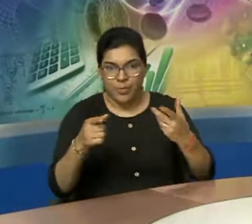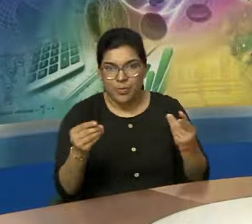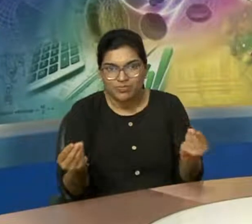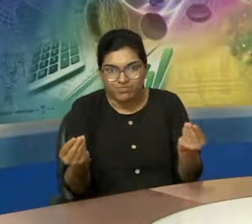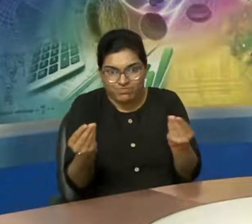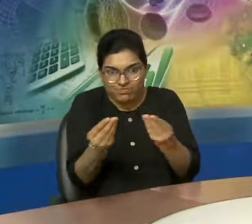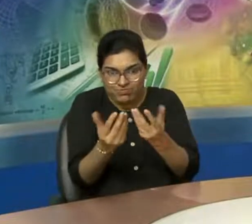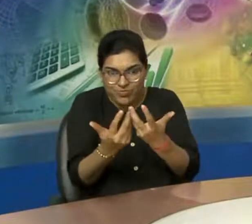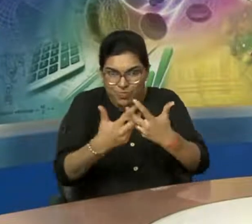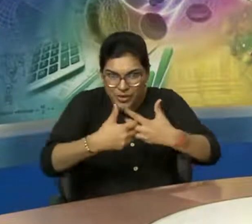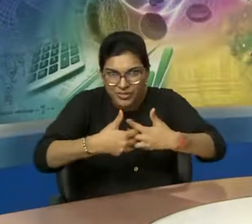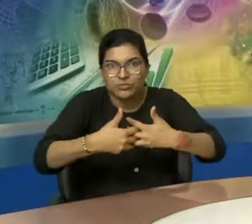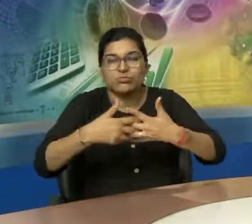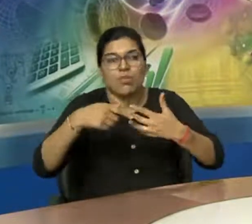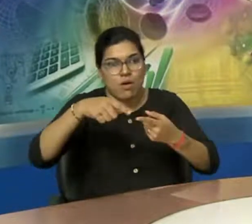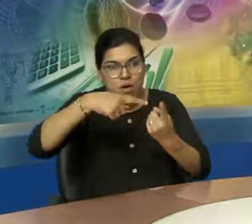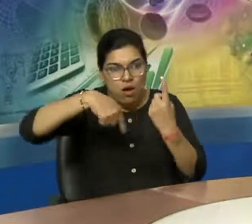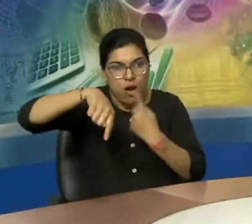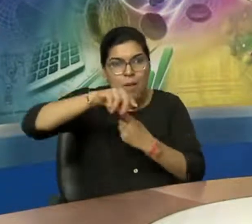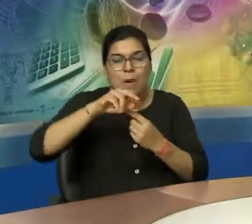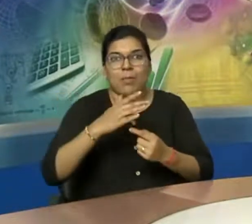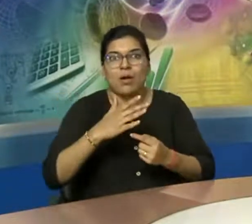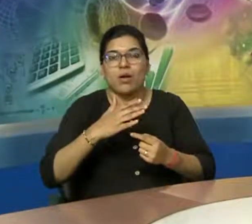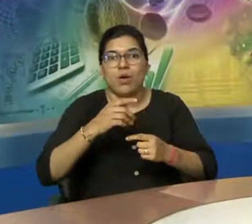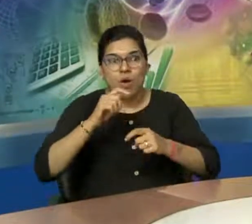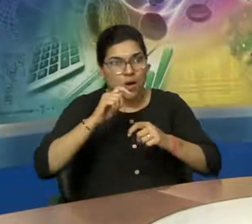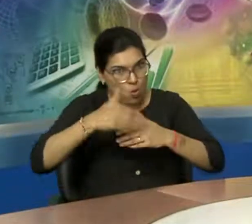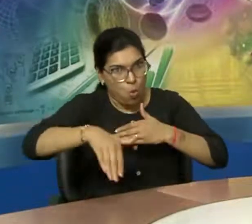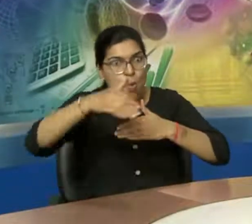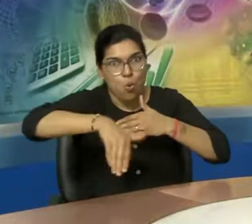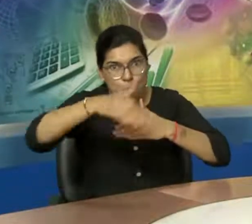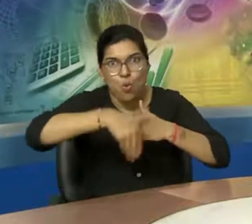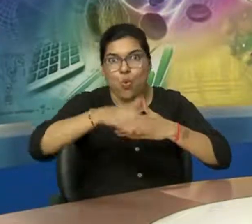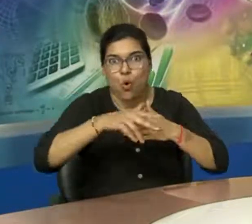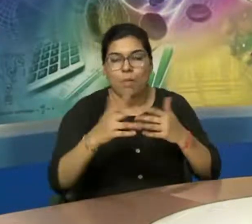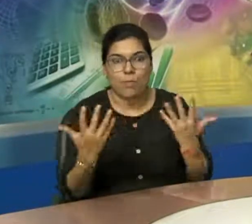an organism with biotic and